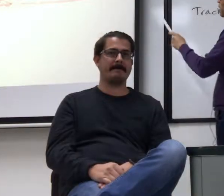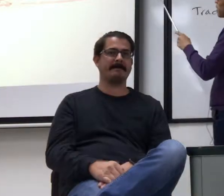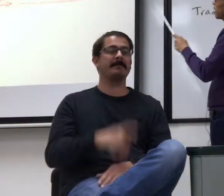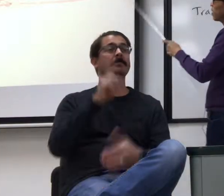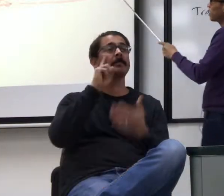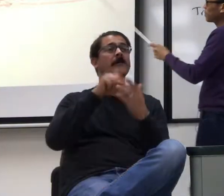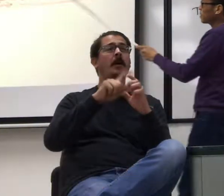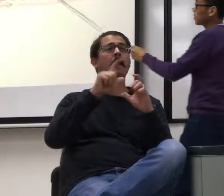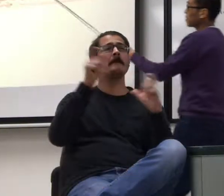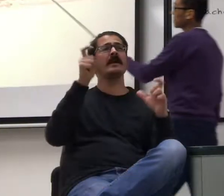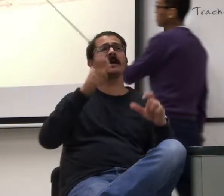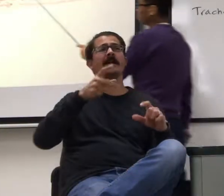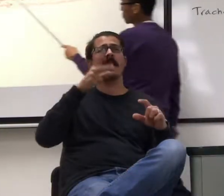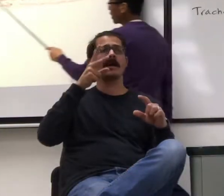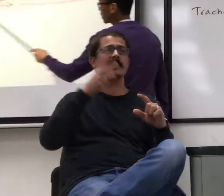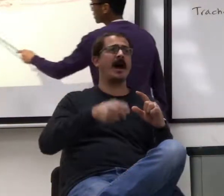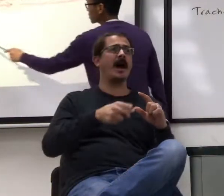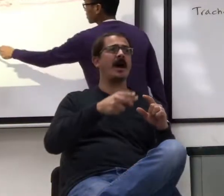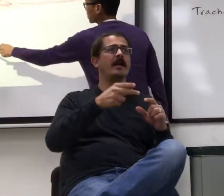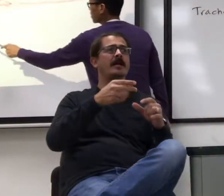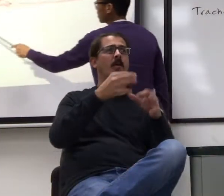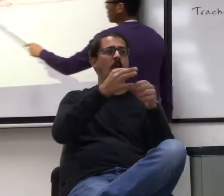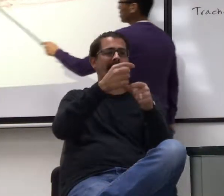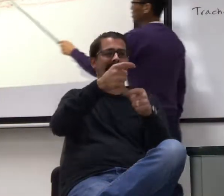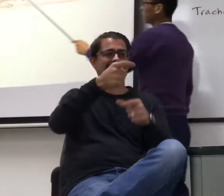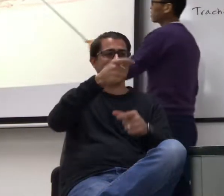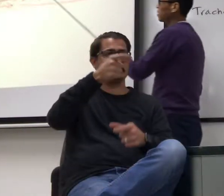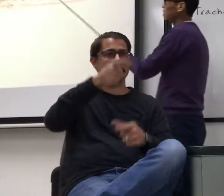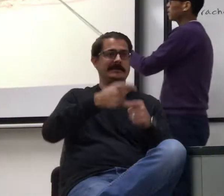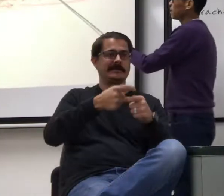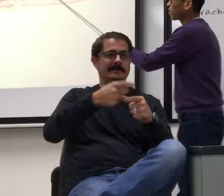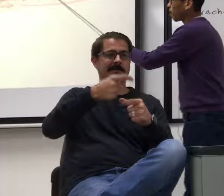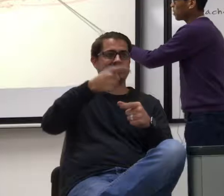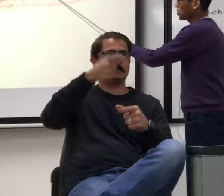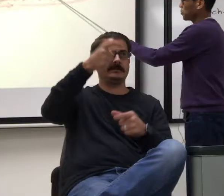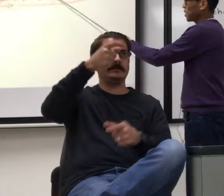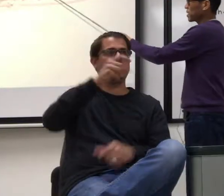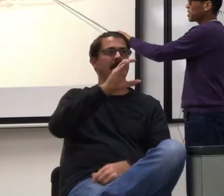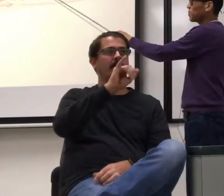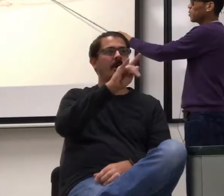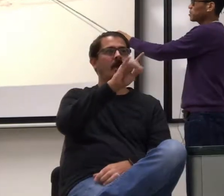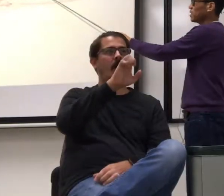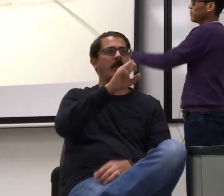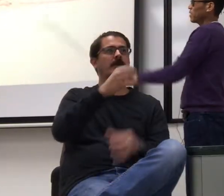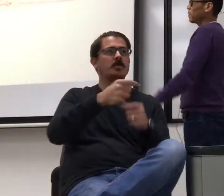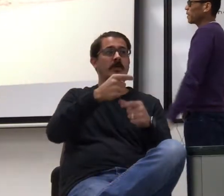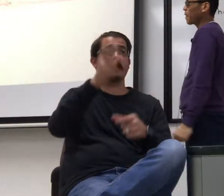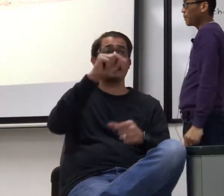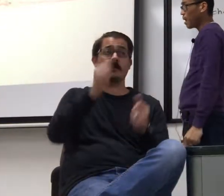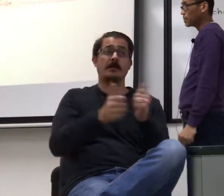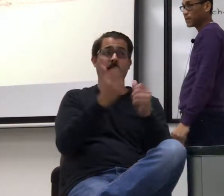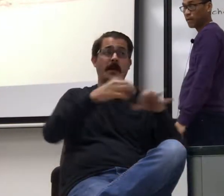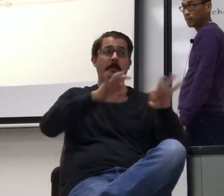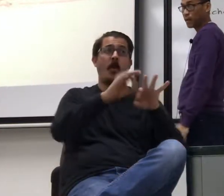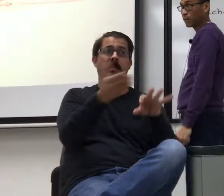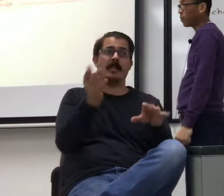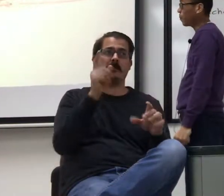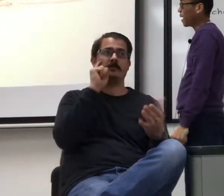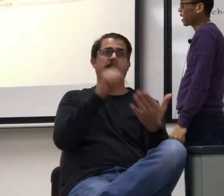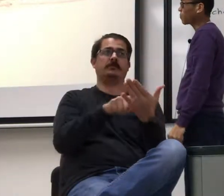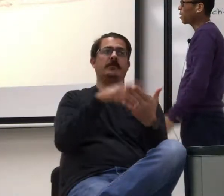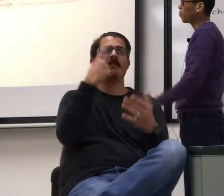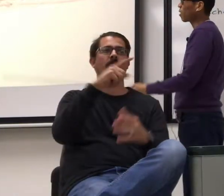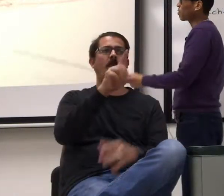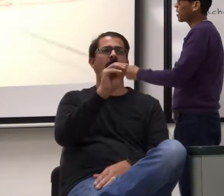big cut rings, the cartilage rings. That's the most significant thing that pops out at a